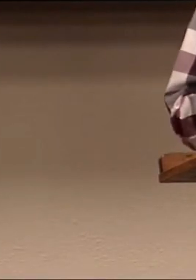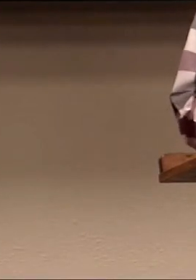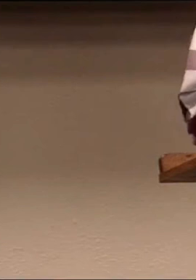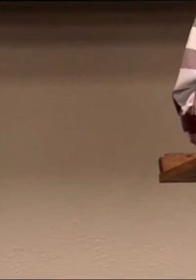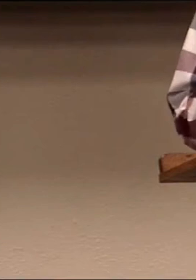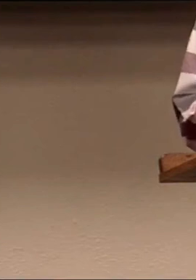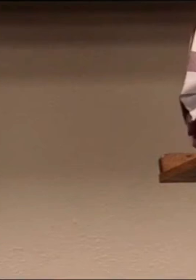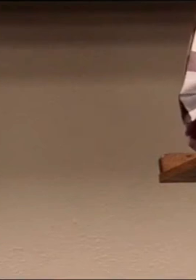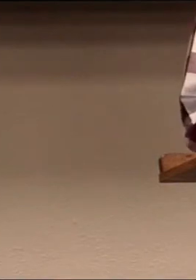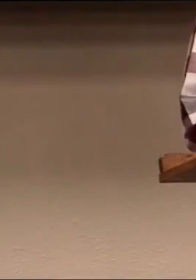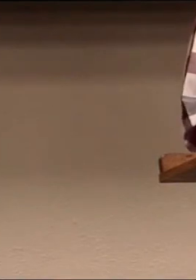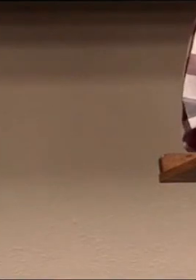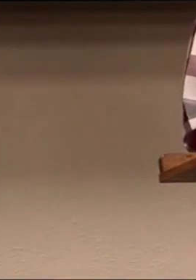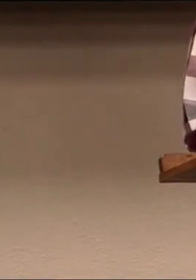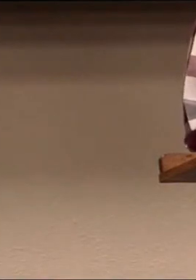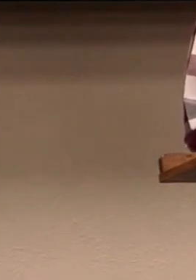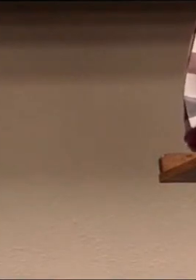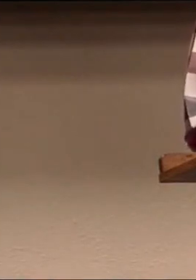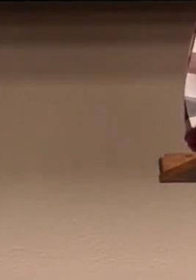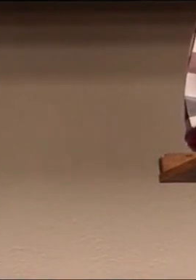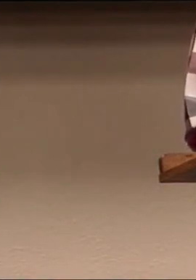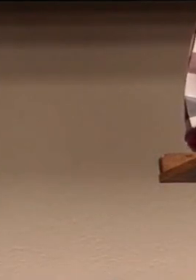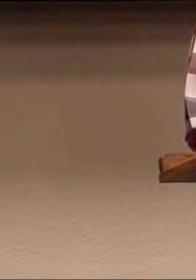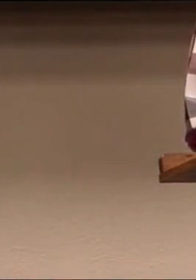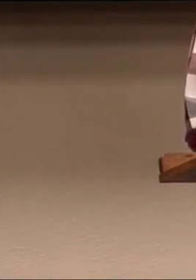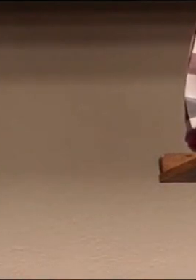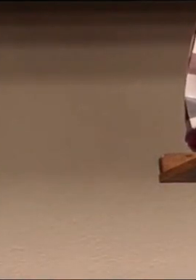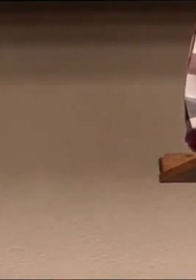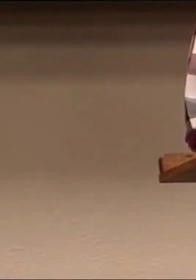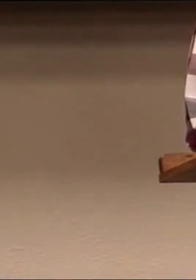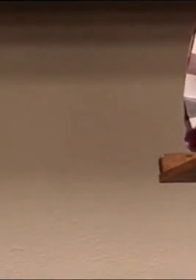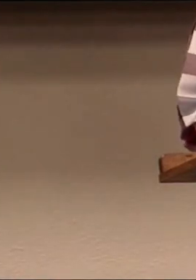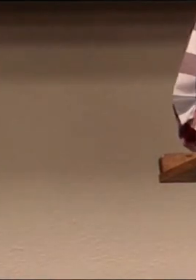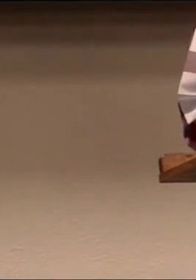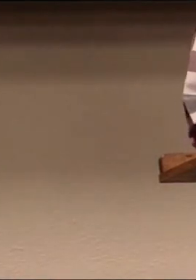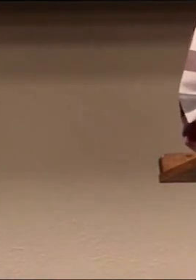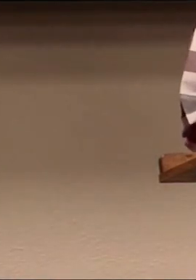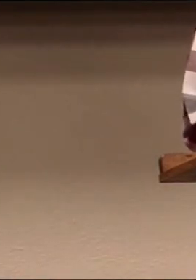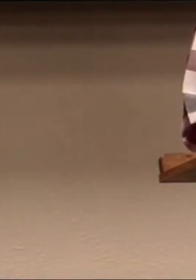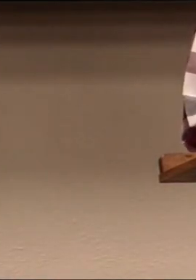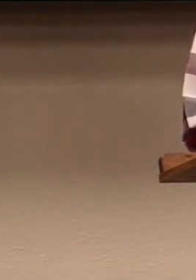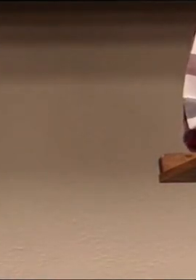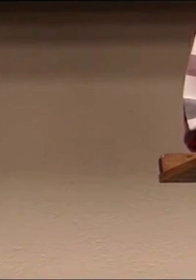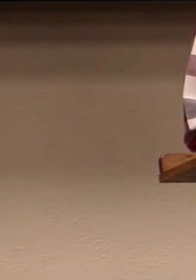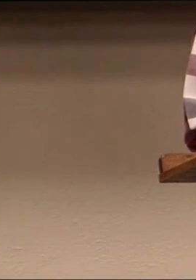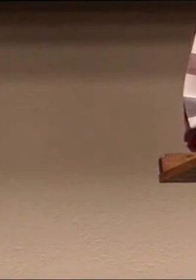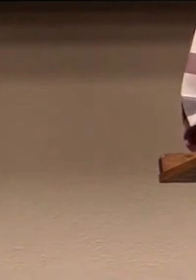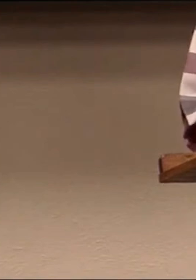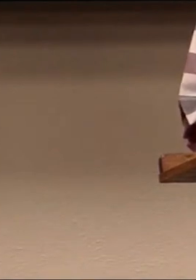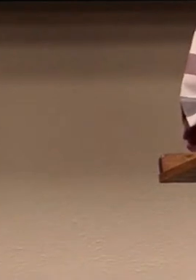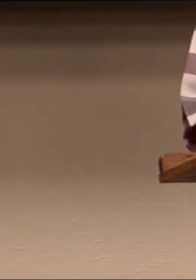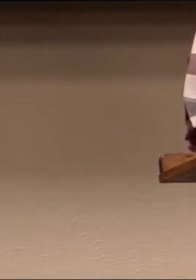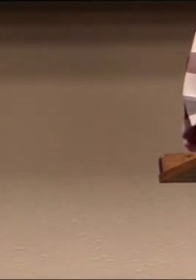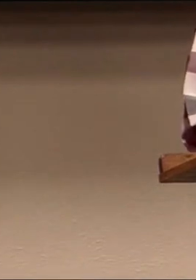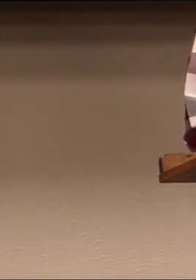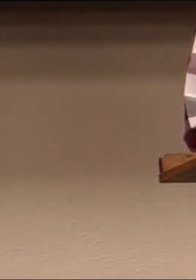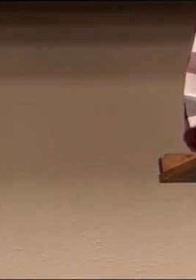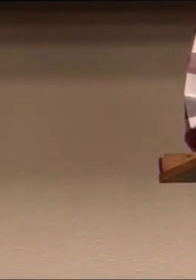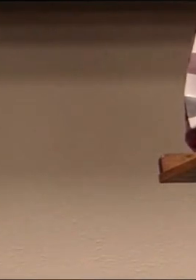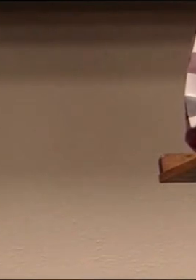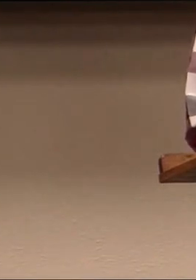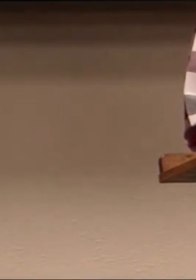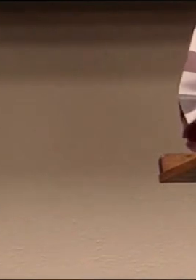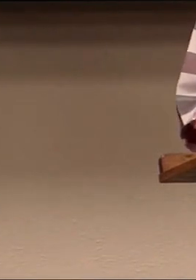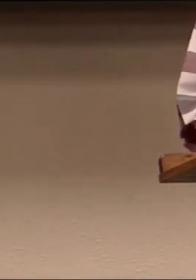from all of the people that have been turned in, we are now at a place where there are three candidates